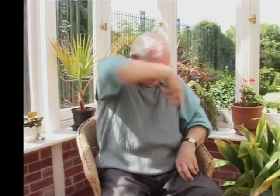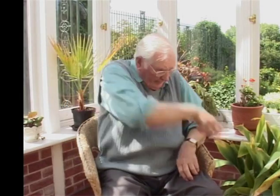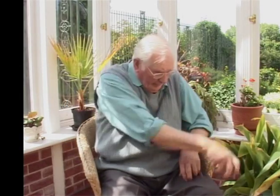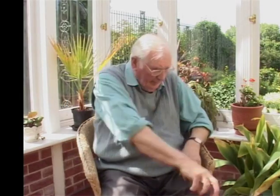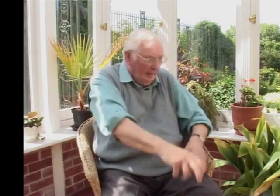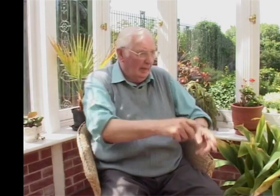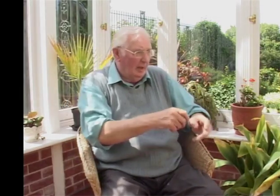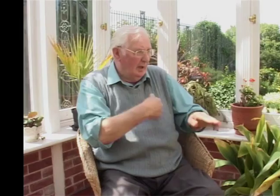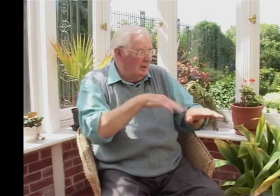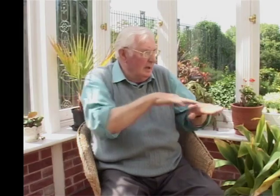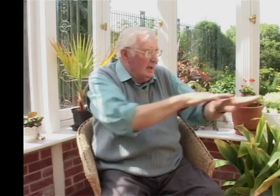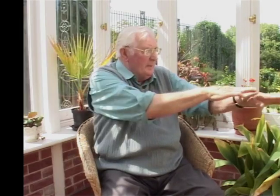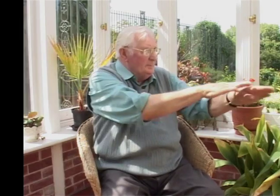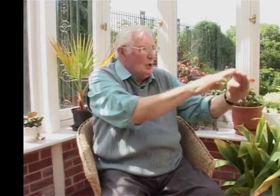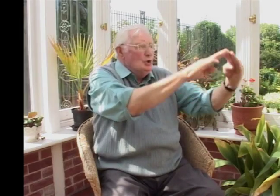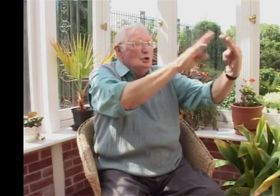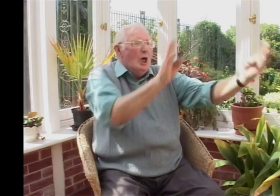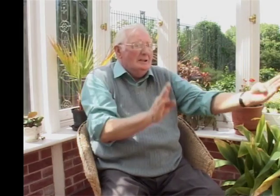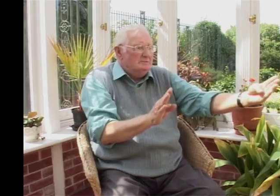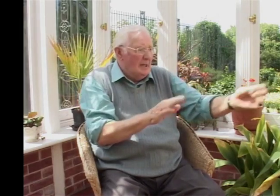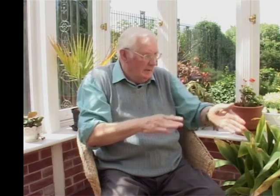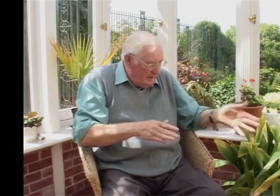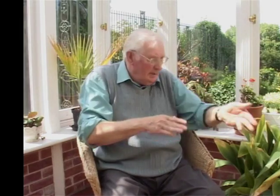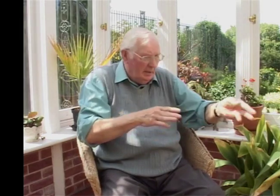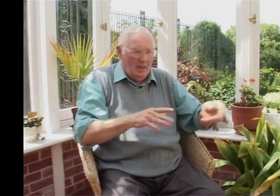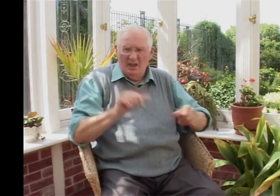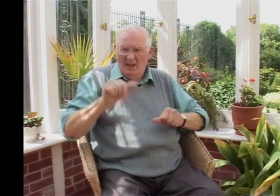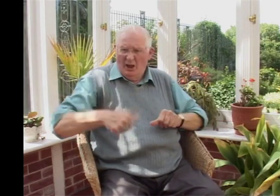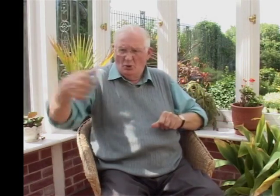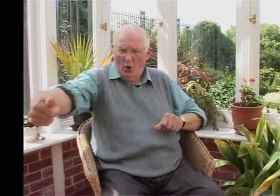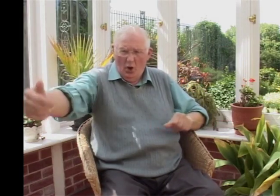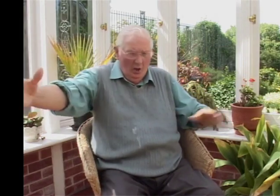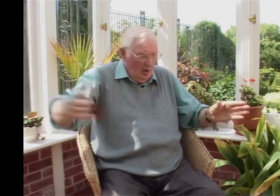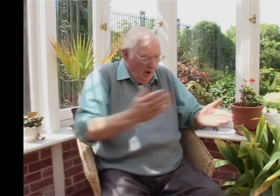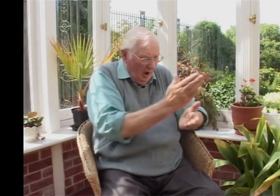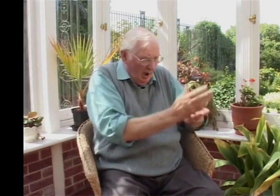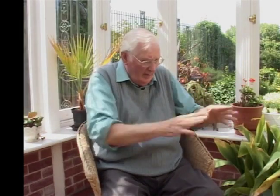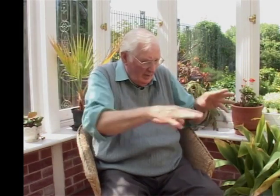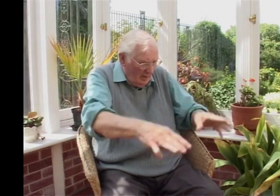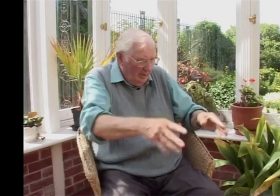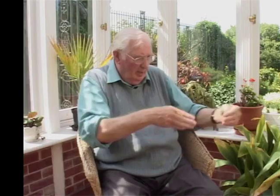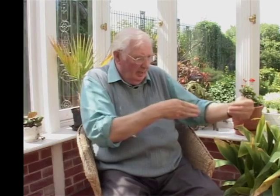scurried outside. We went into the shelter out back. And the neighbours would also be in there. They'd have their part of the shelter, their